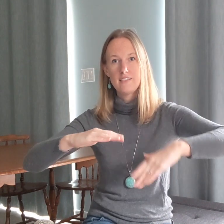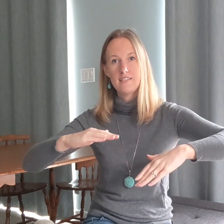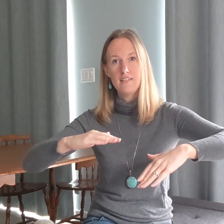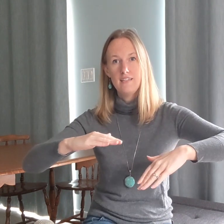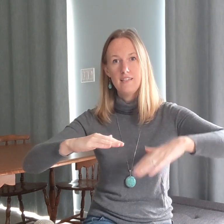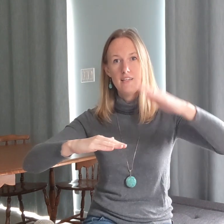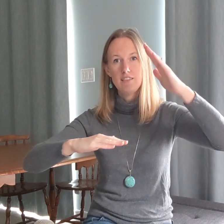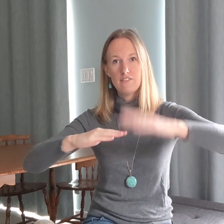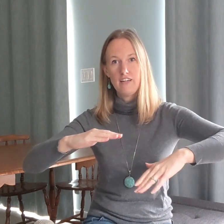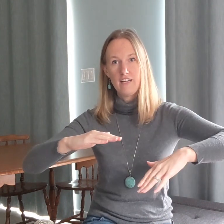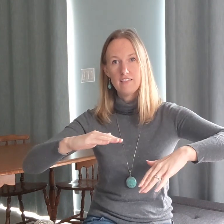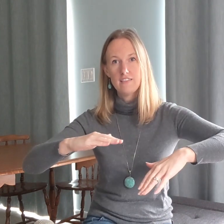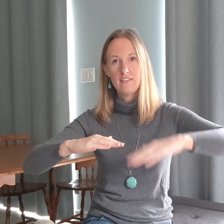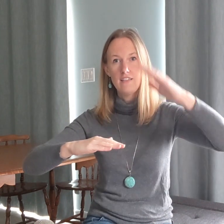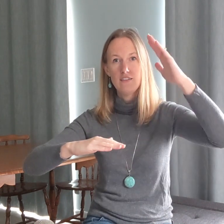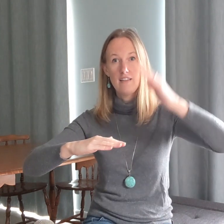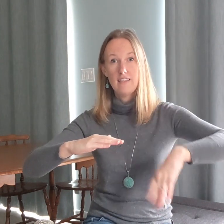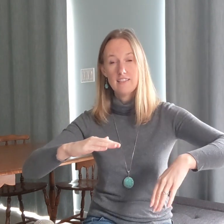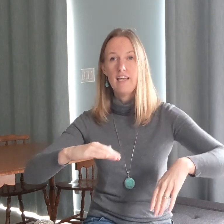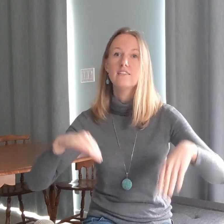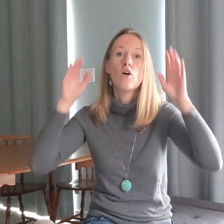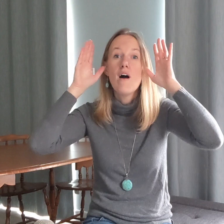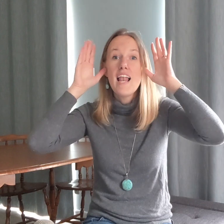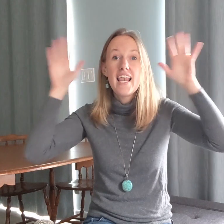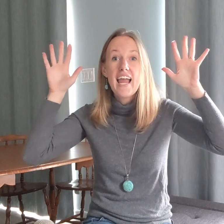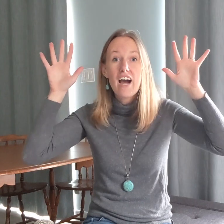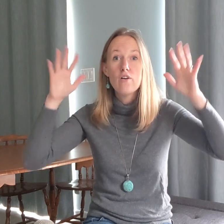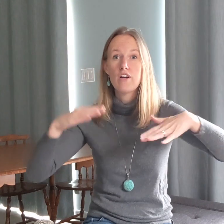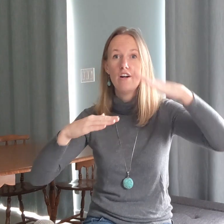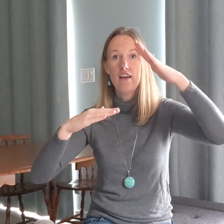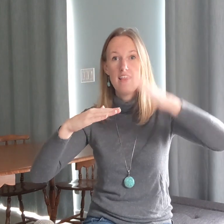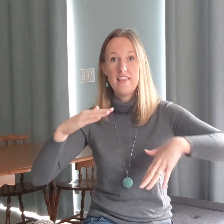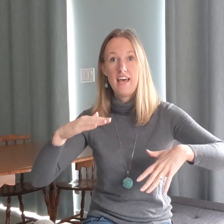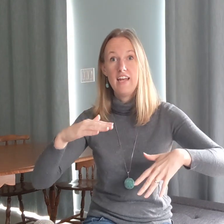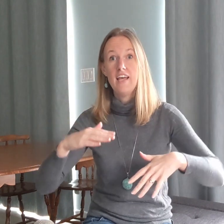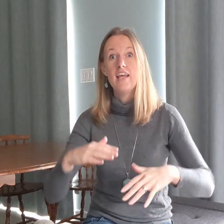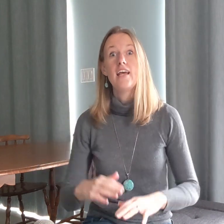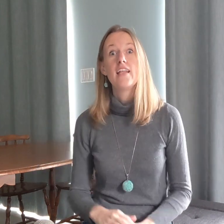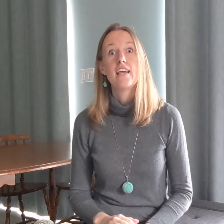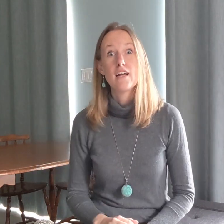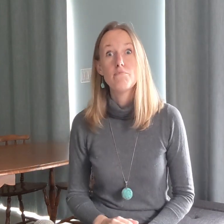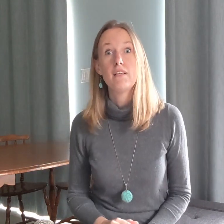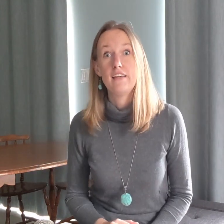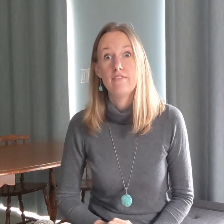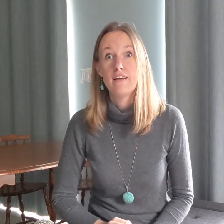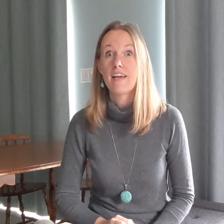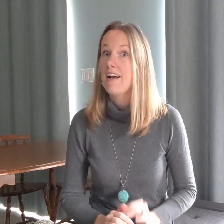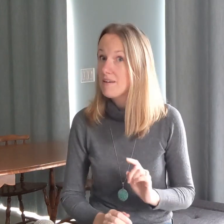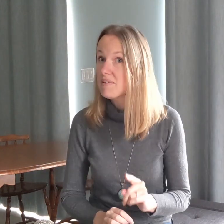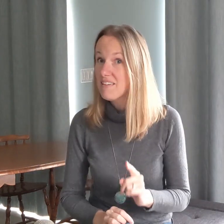the ends of your fingers. Okay so louder then the unbelief. Okay unbelief